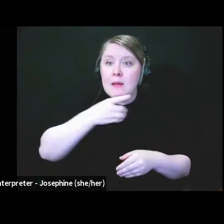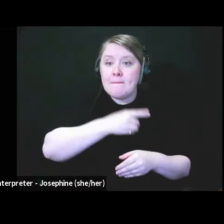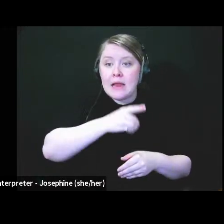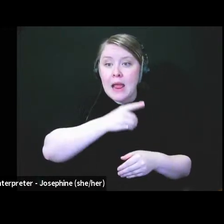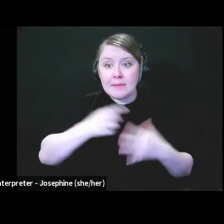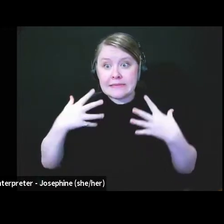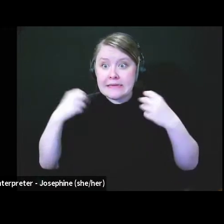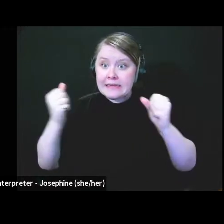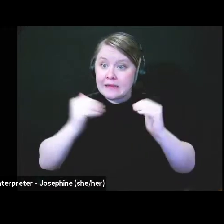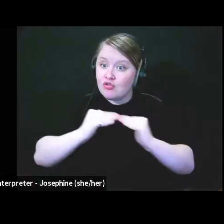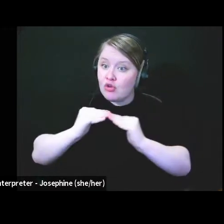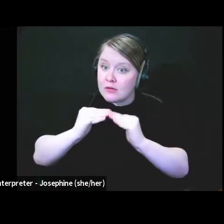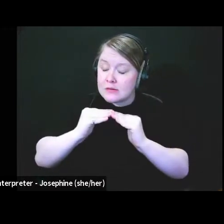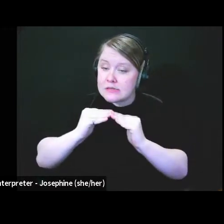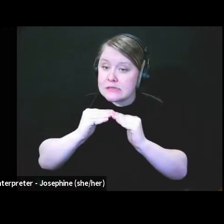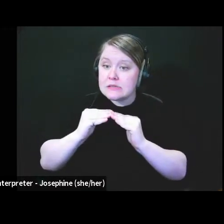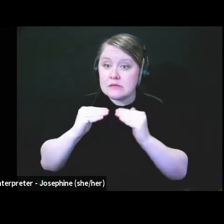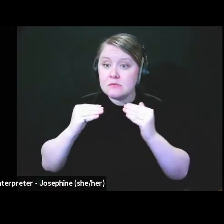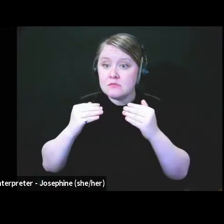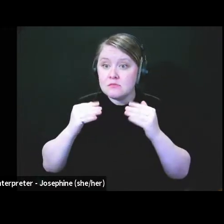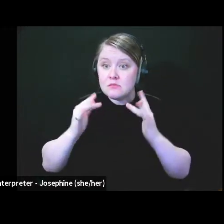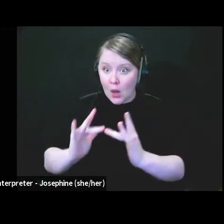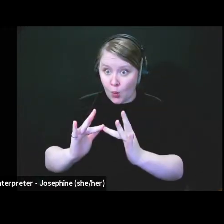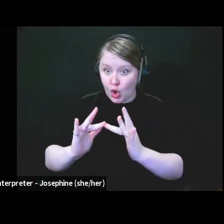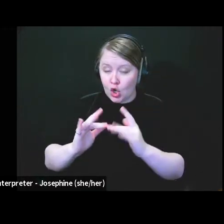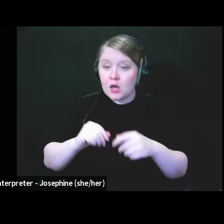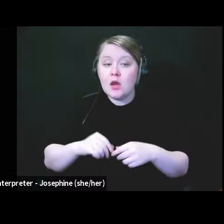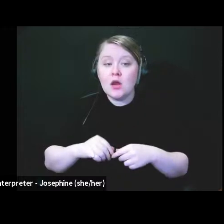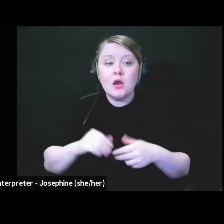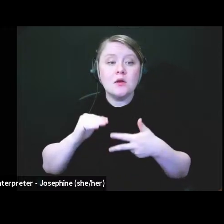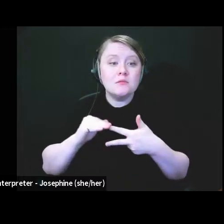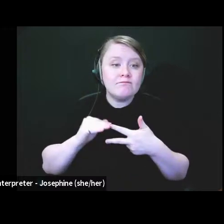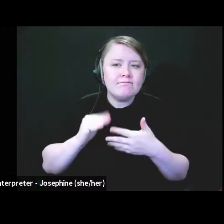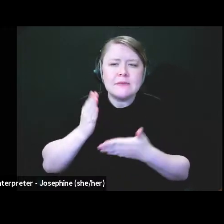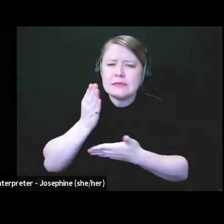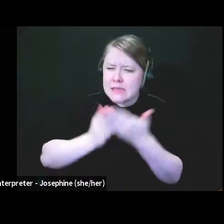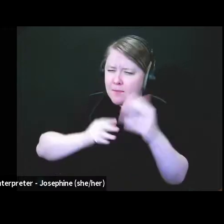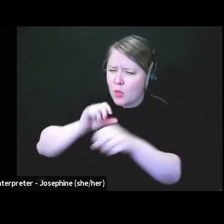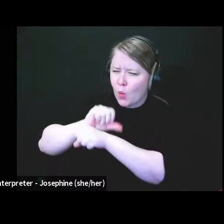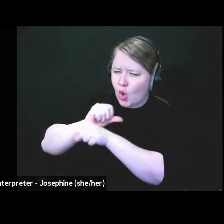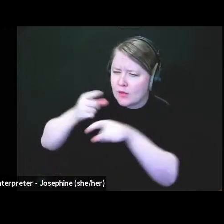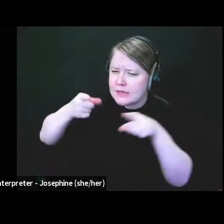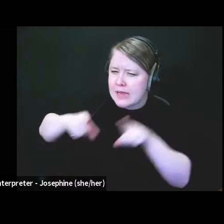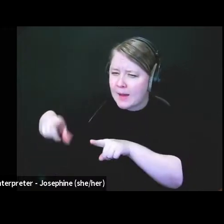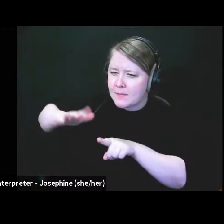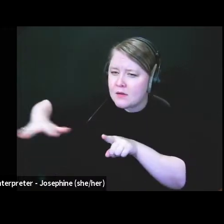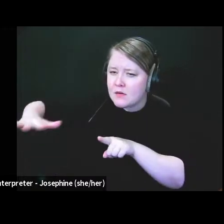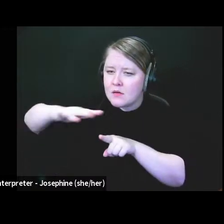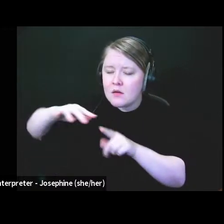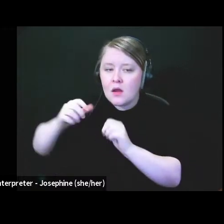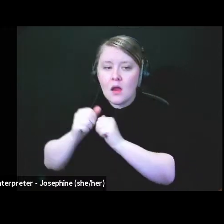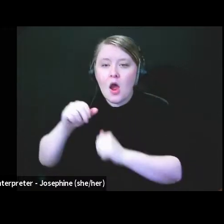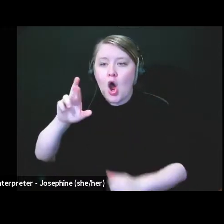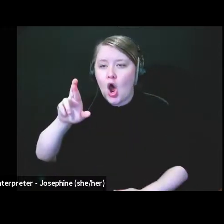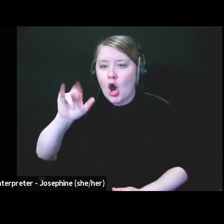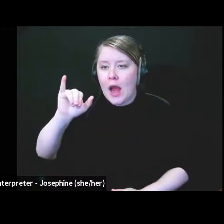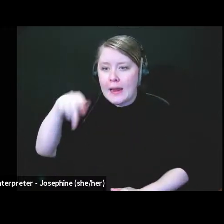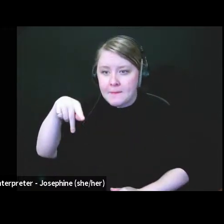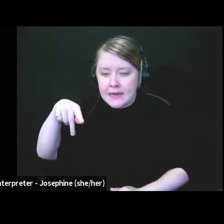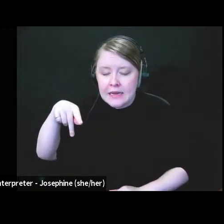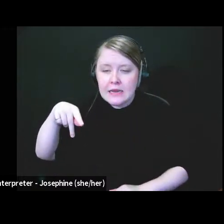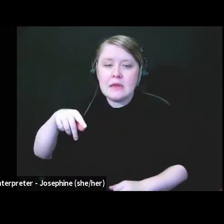Healing Justice Network. I'm thinking about some of the work that's happening with RAP, with Alternatives